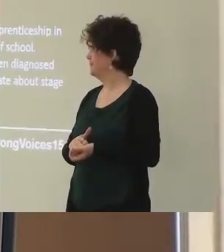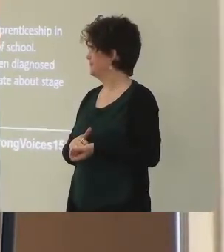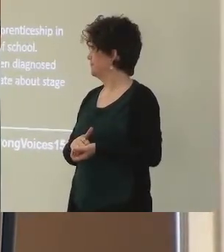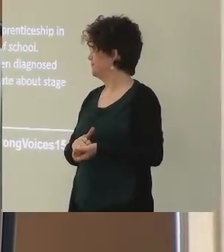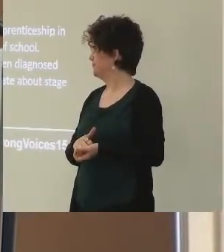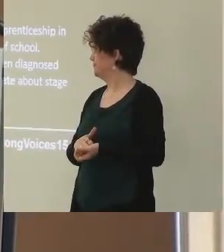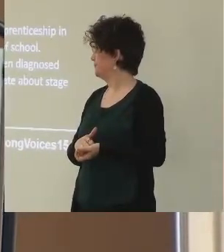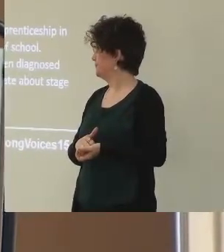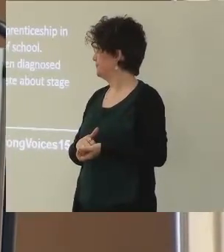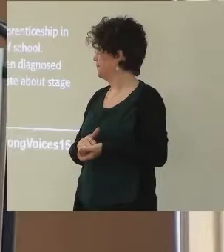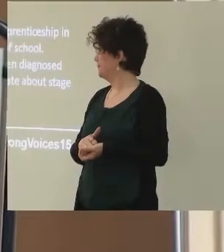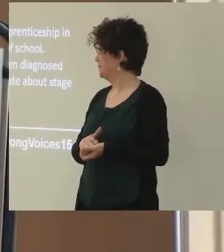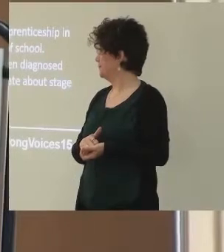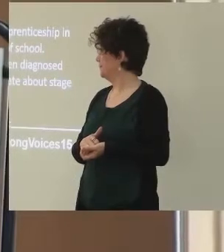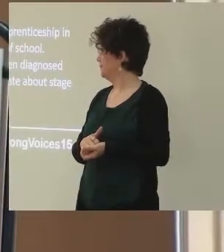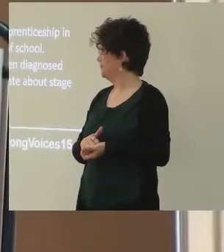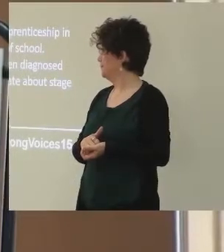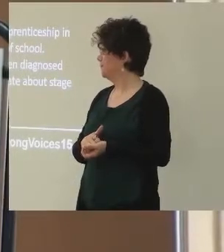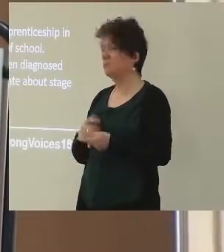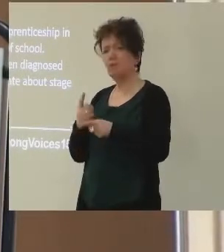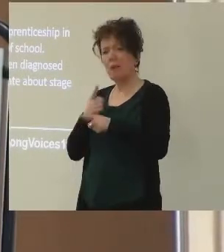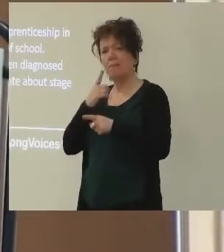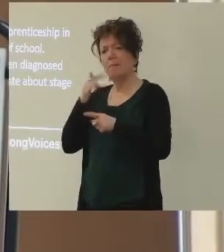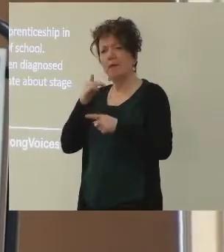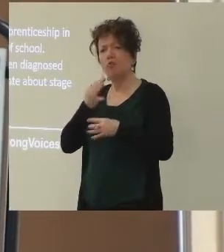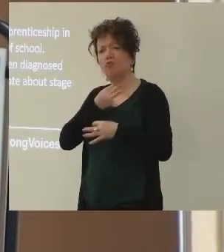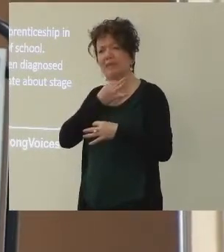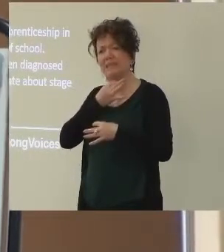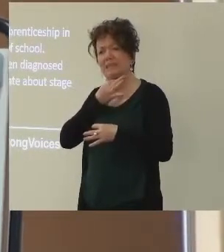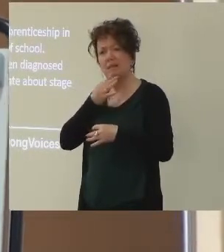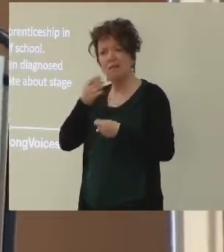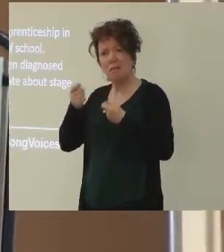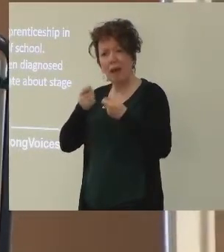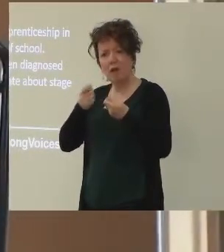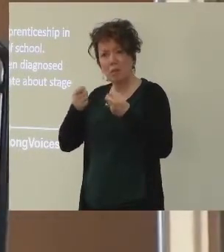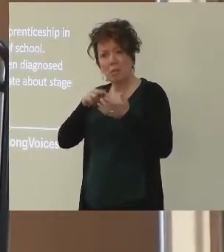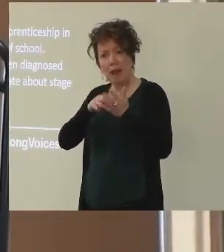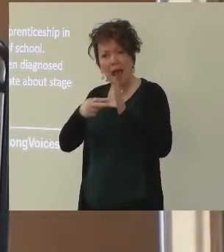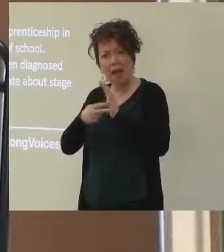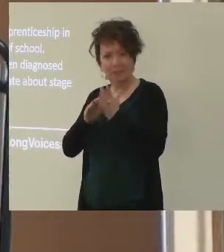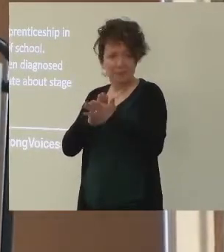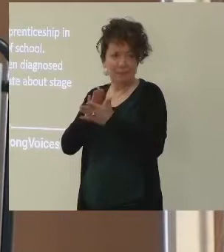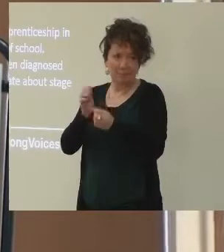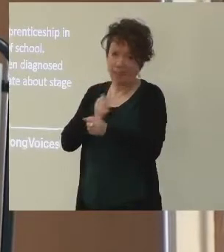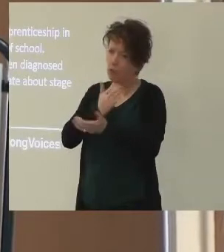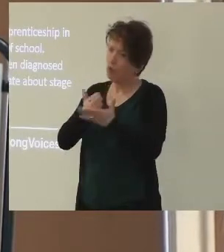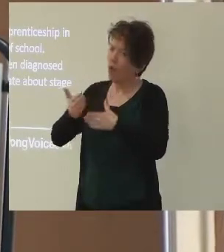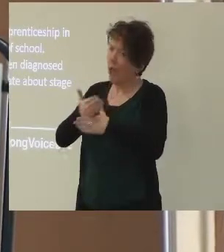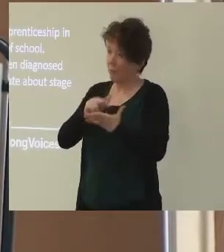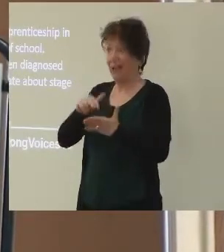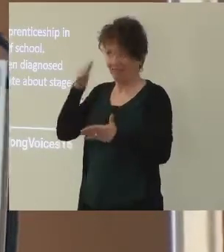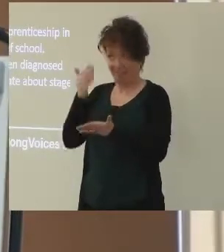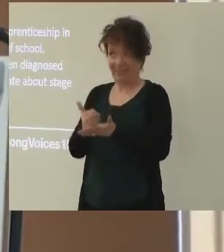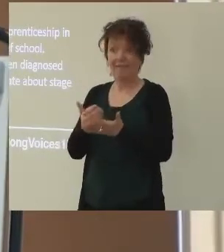There's also a note here about having a risk management plan, so making sure there's an action plan. And I would definitely agree with